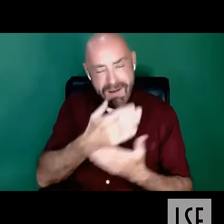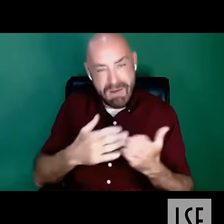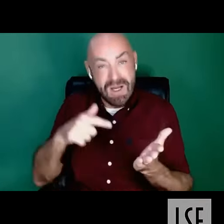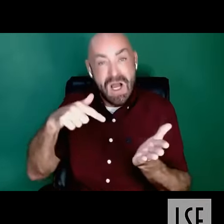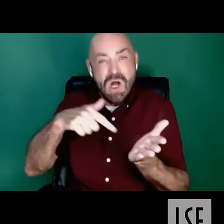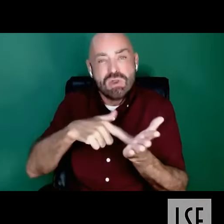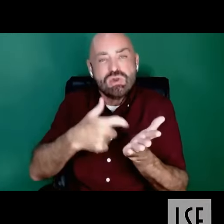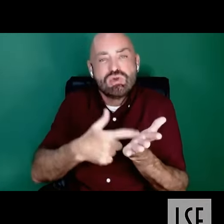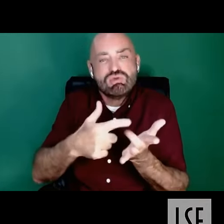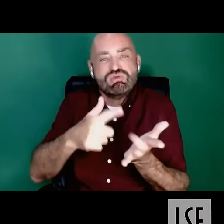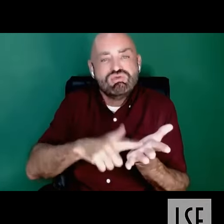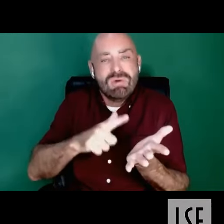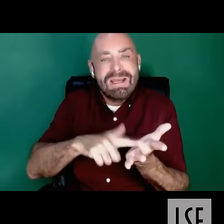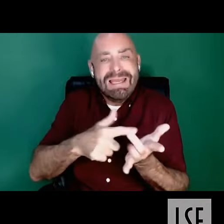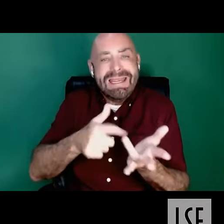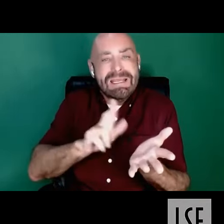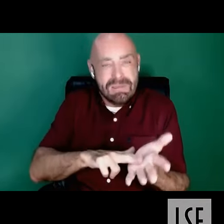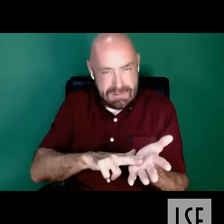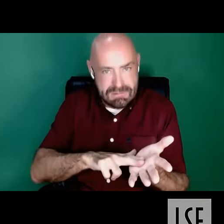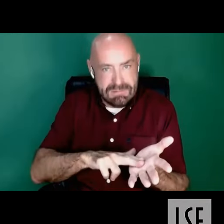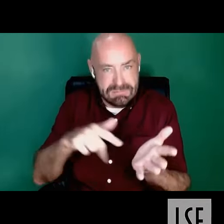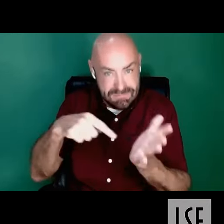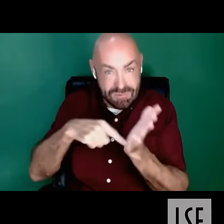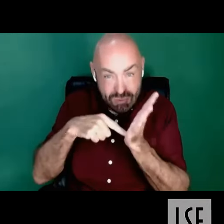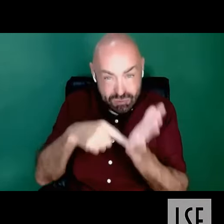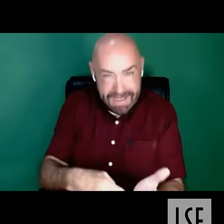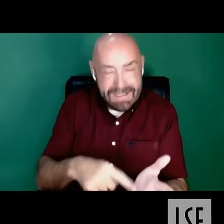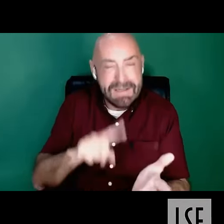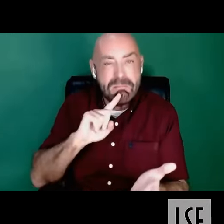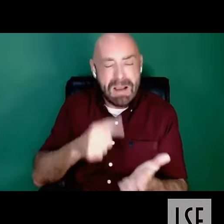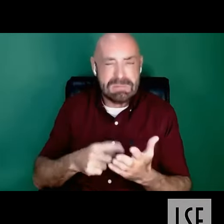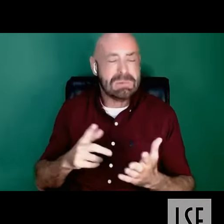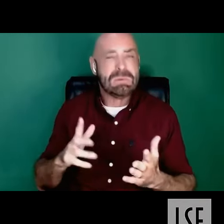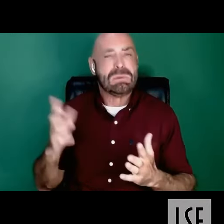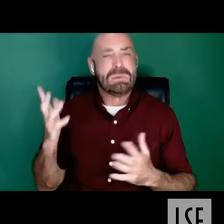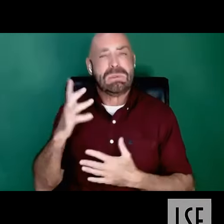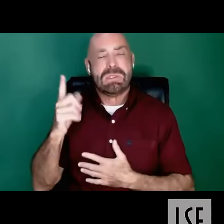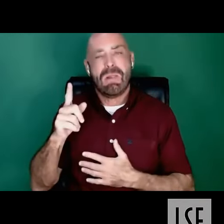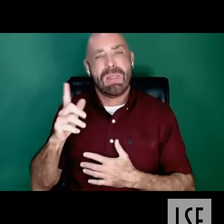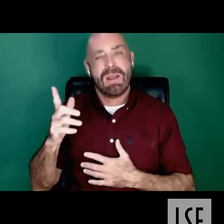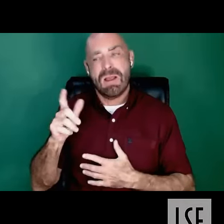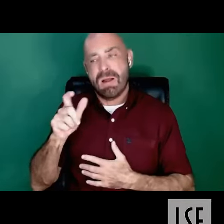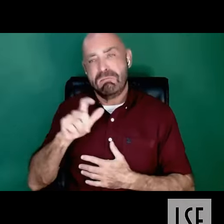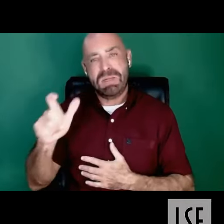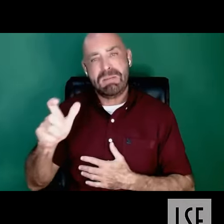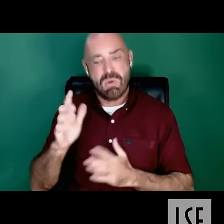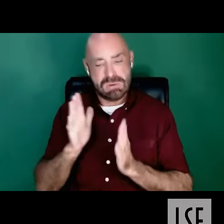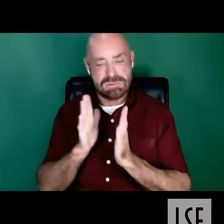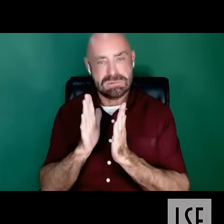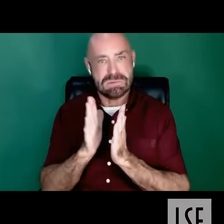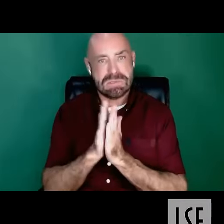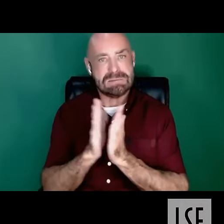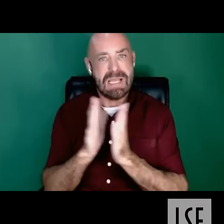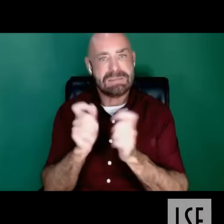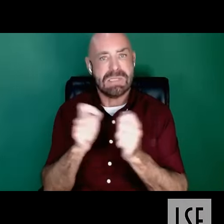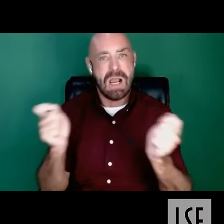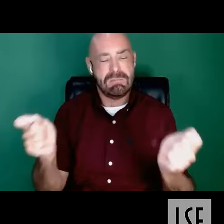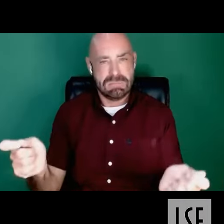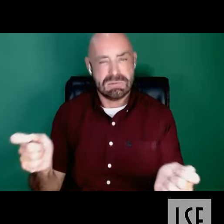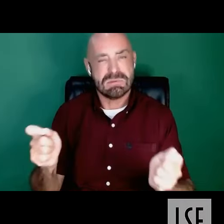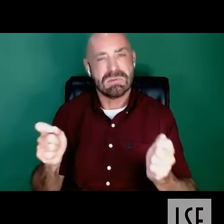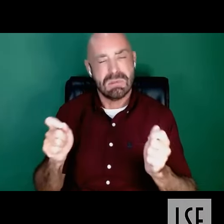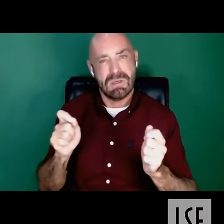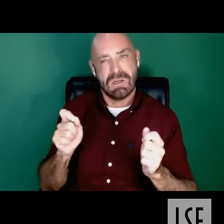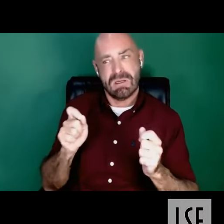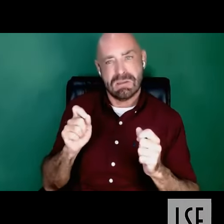£14.5 trillion. The wealth of the people on the Sunday Times rich list, you've got to be in the top 1,000 to get on the Sunday Times rich list,